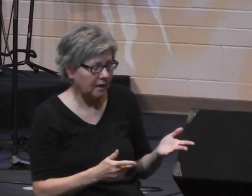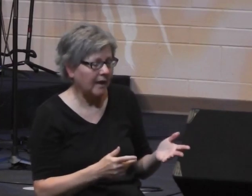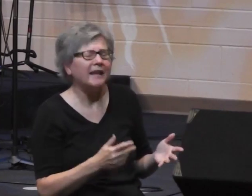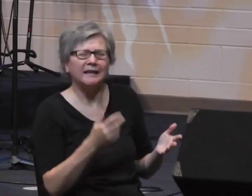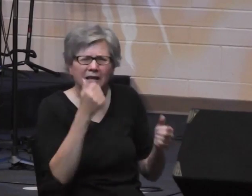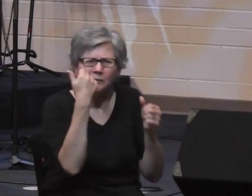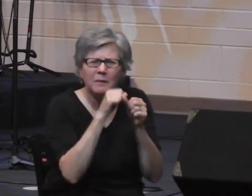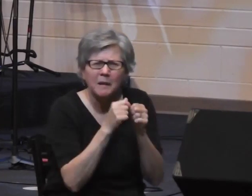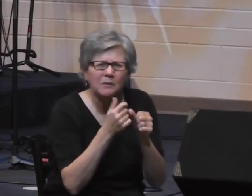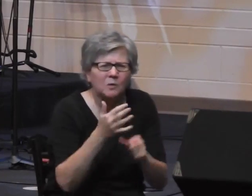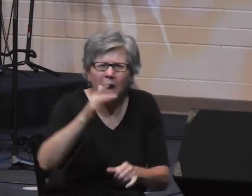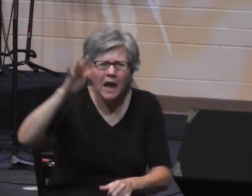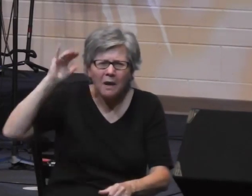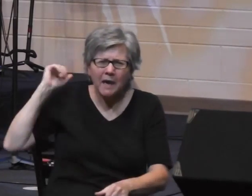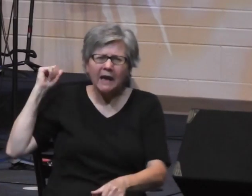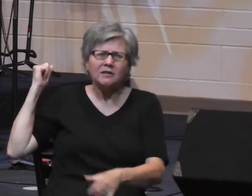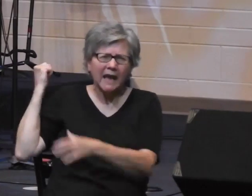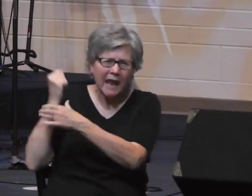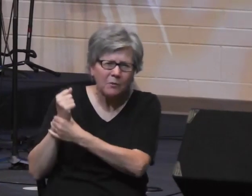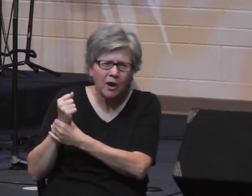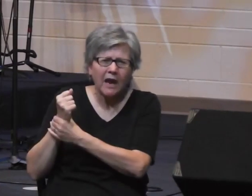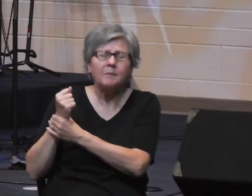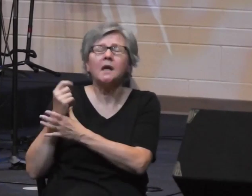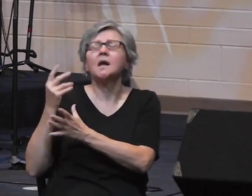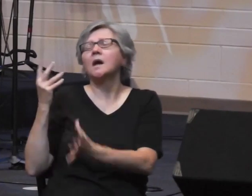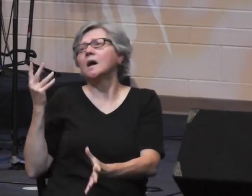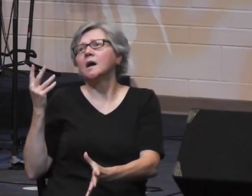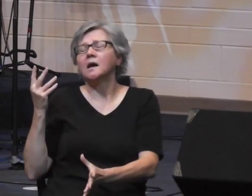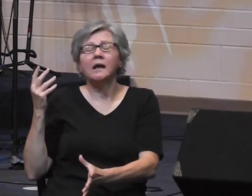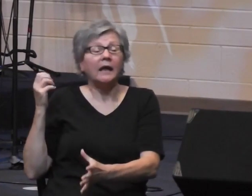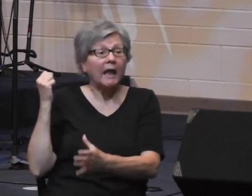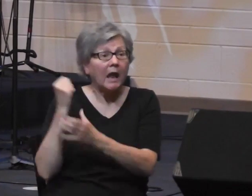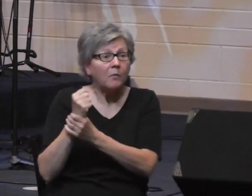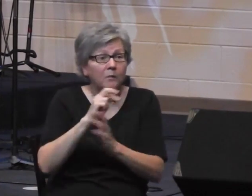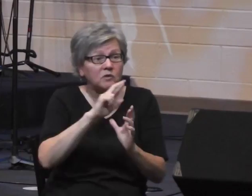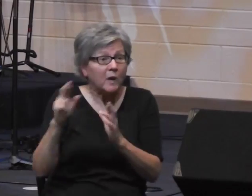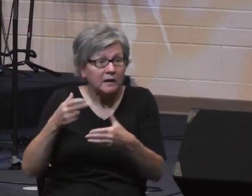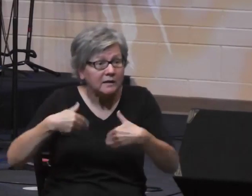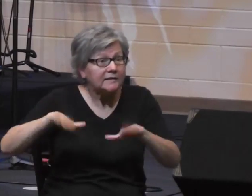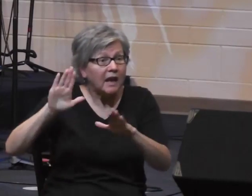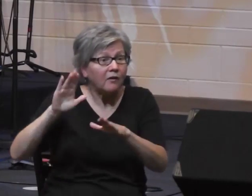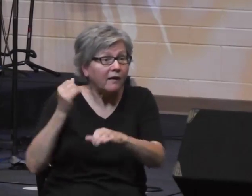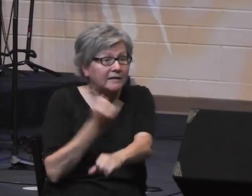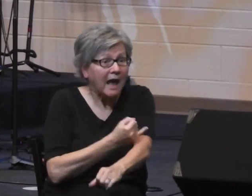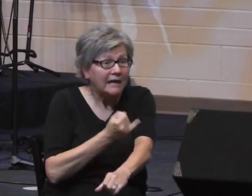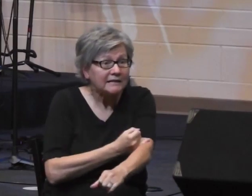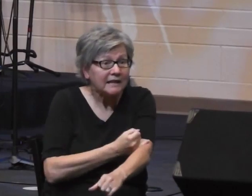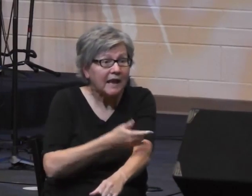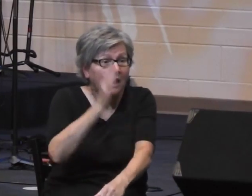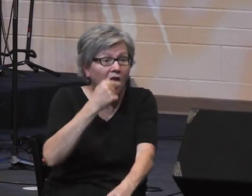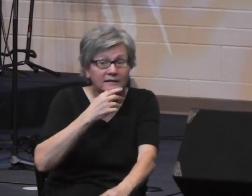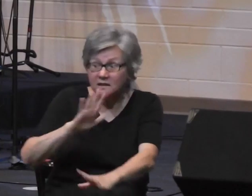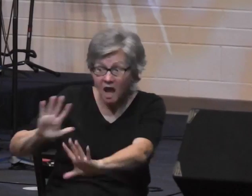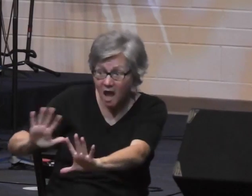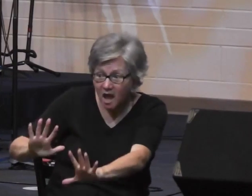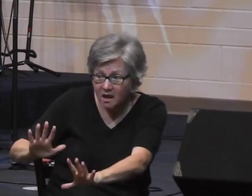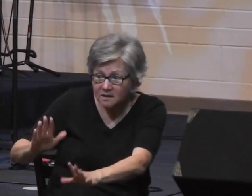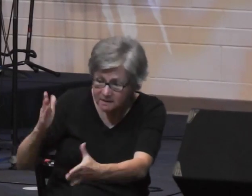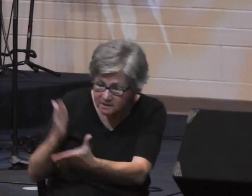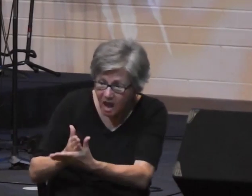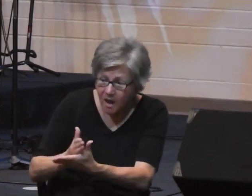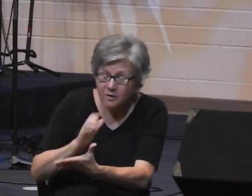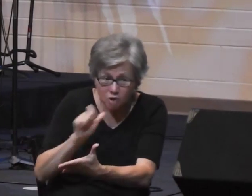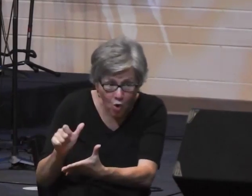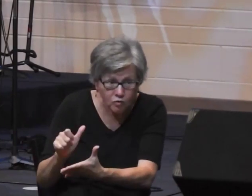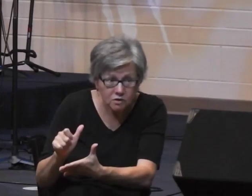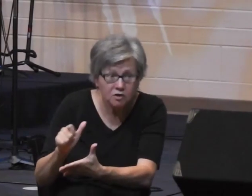hey, Abraham, sacrifice your child to me. And Abraham's about to do it, and God says, stop, don't do it. You don't have to sacrifice your